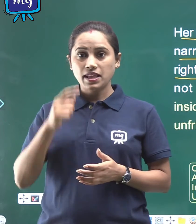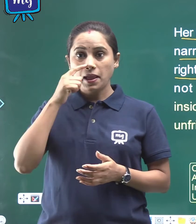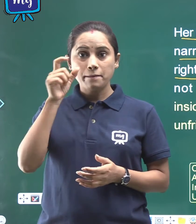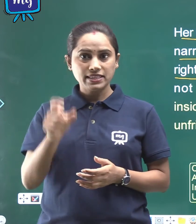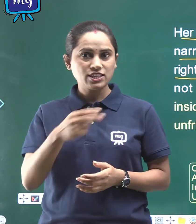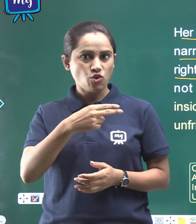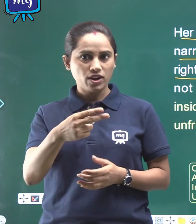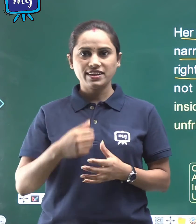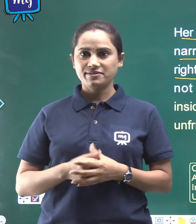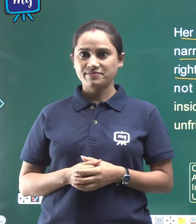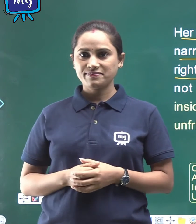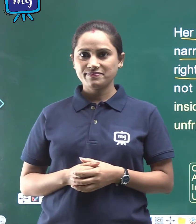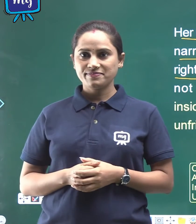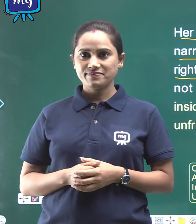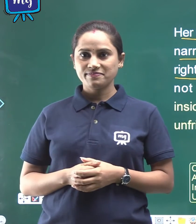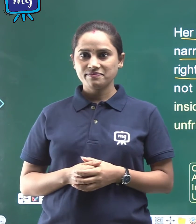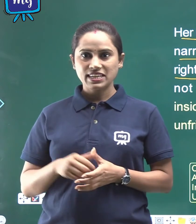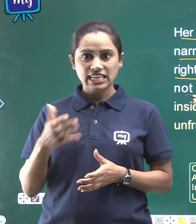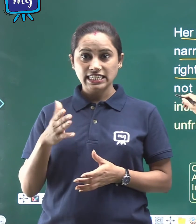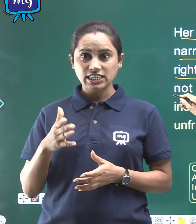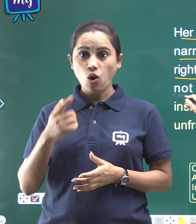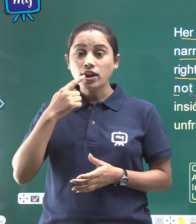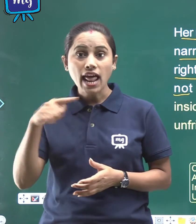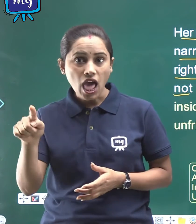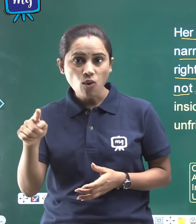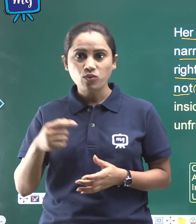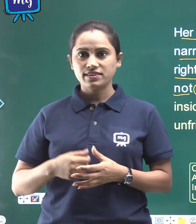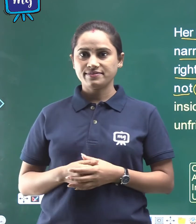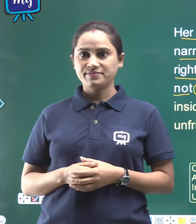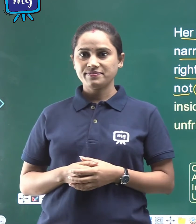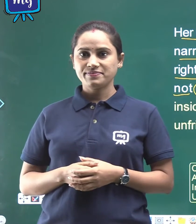Mrs. Darling did not allow